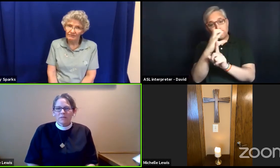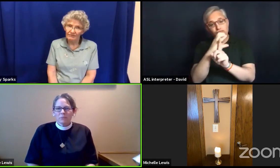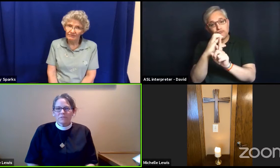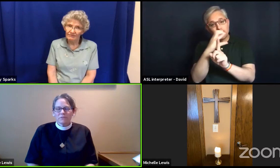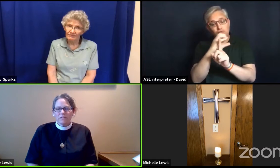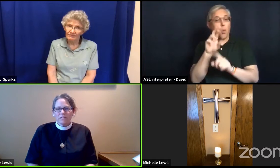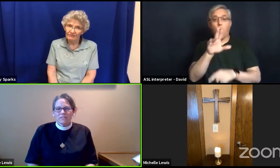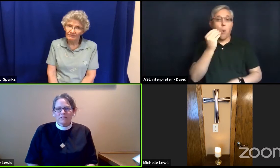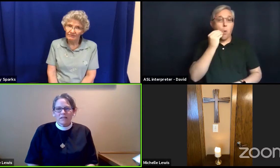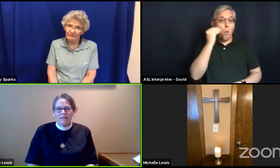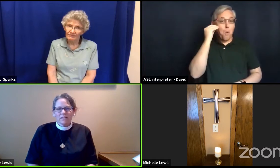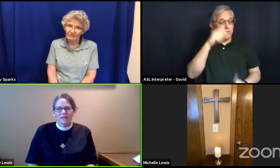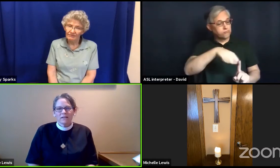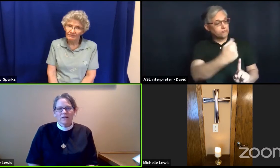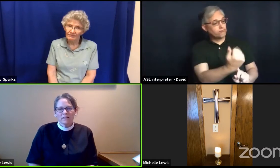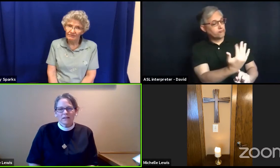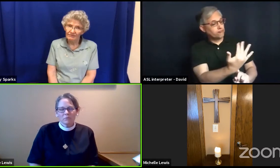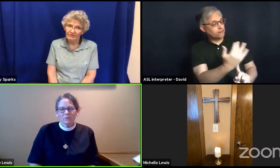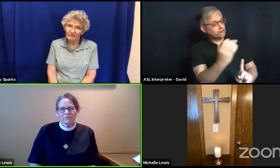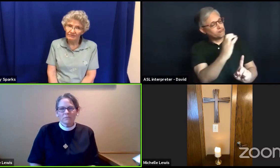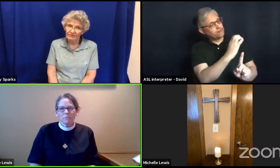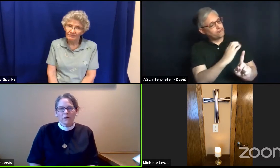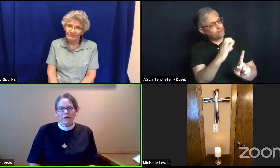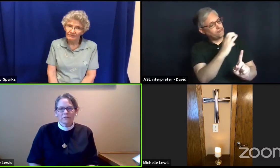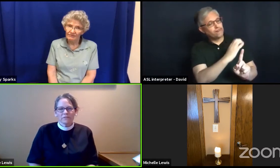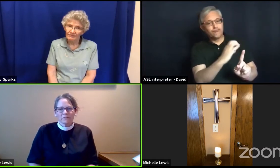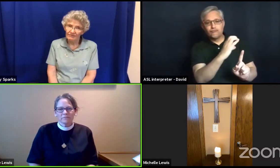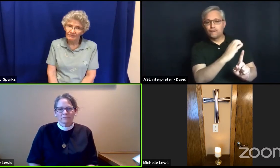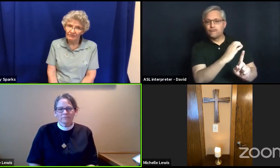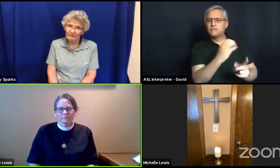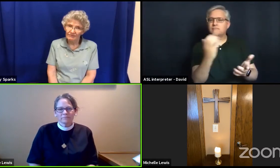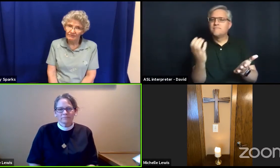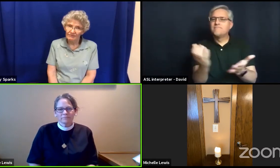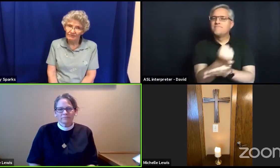Use this opportunity to take a little deep breaths.